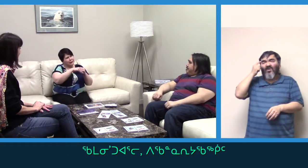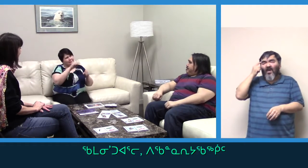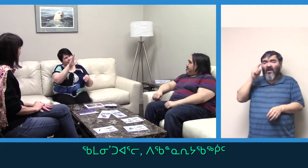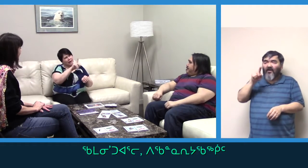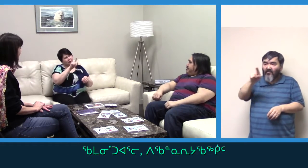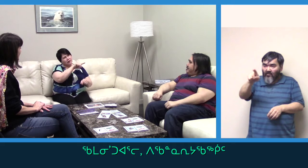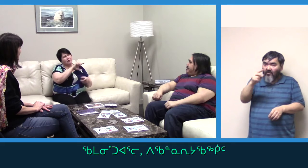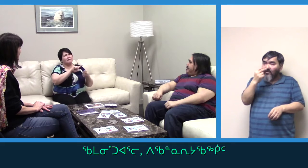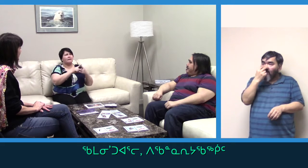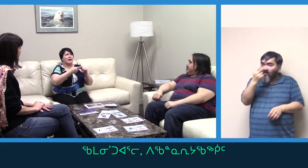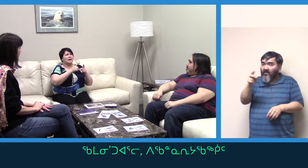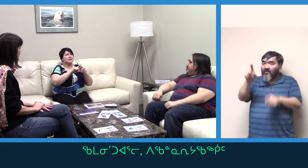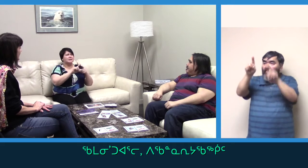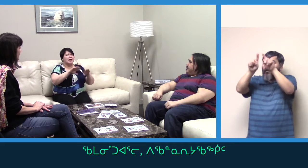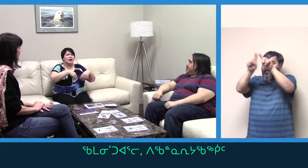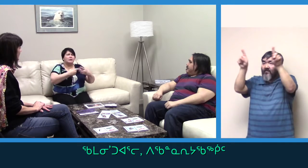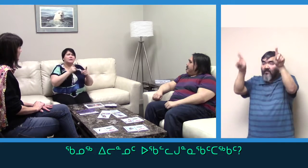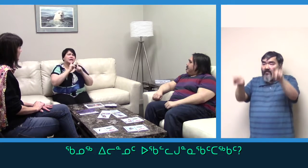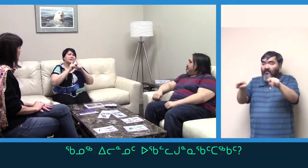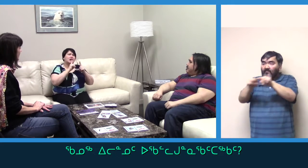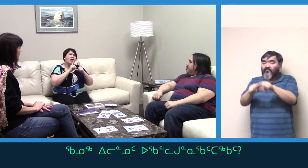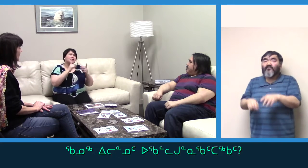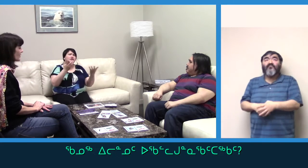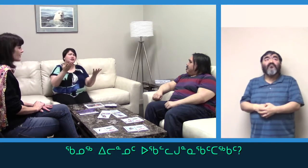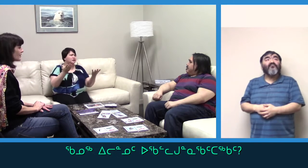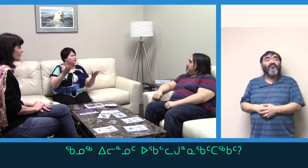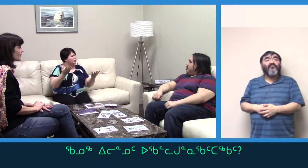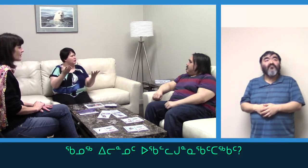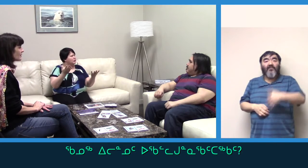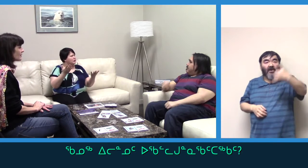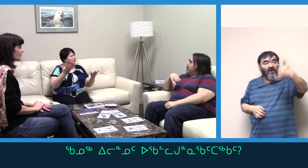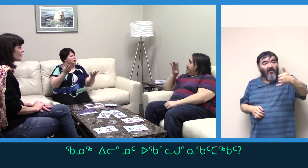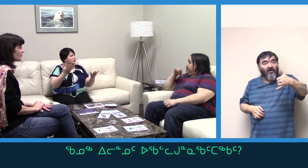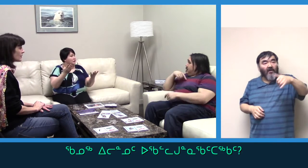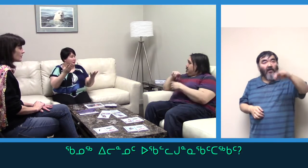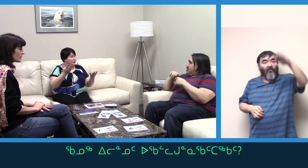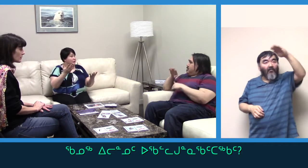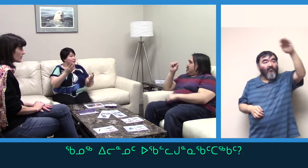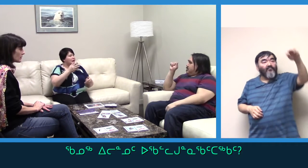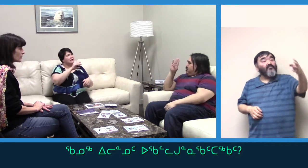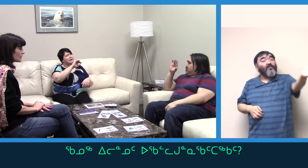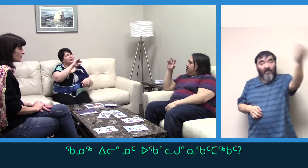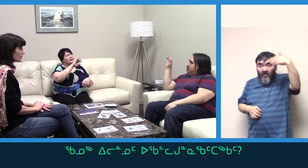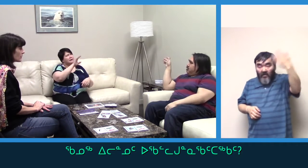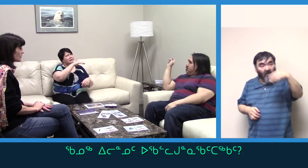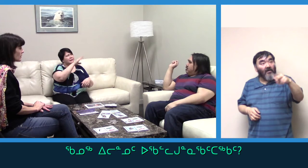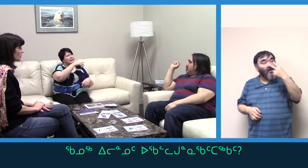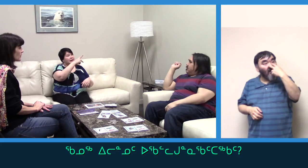What about in bakery or friends? How do they talk to you?